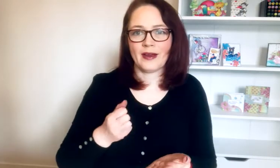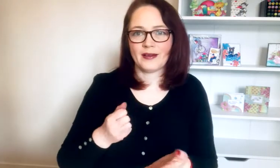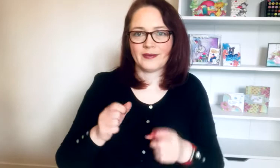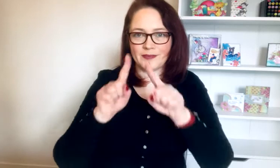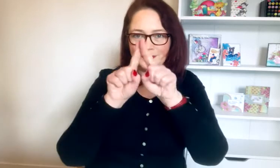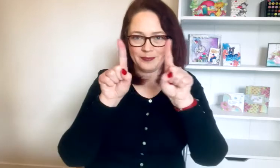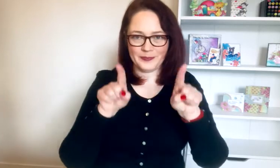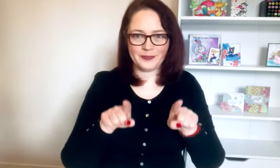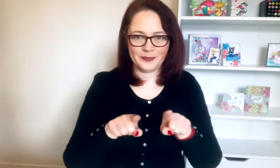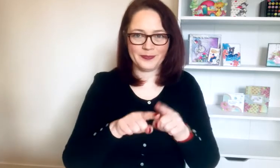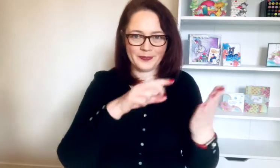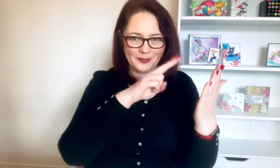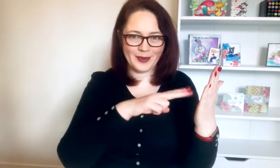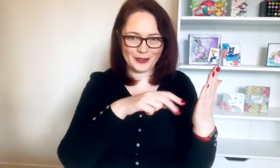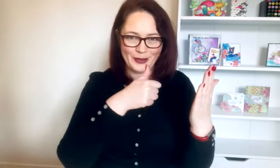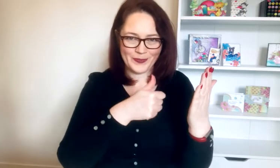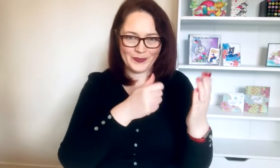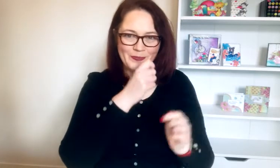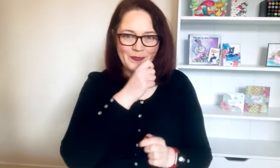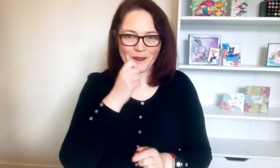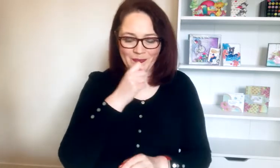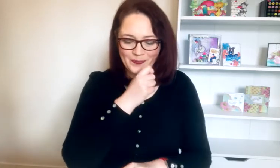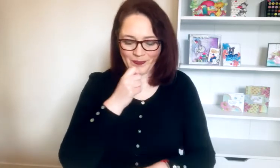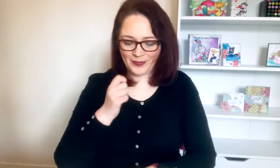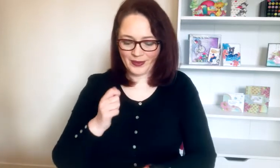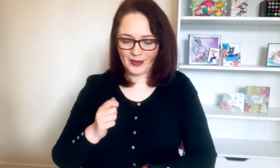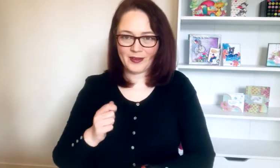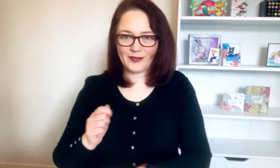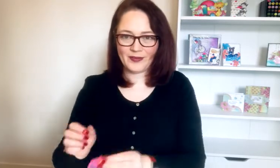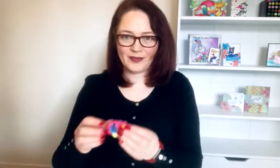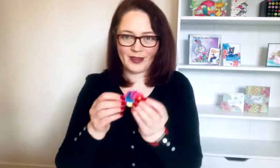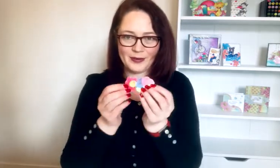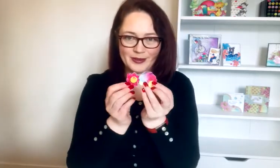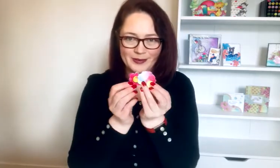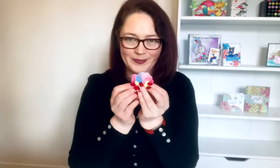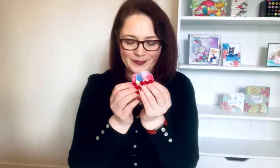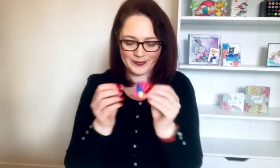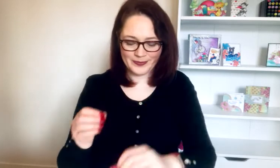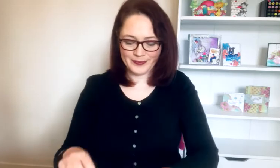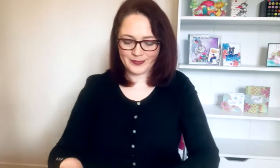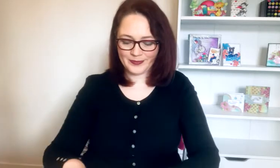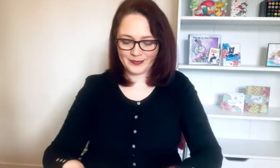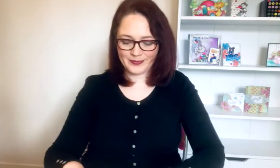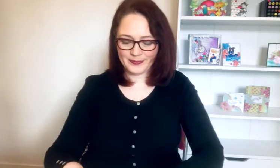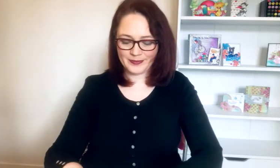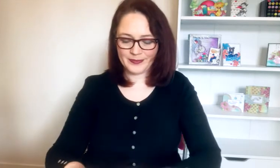So now we have our topper, the picture, we've got the fuzzy cut flowers, and we have